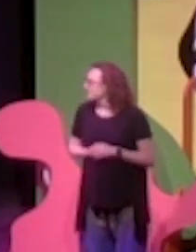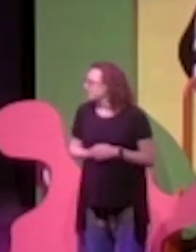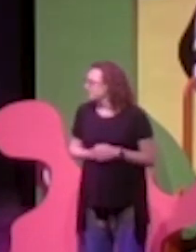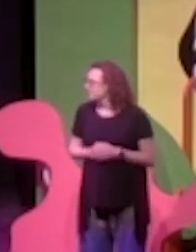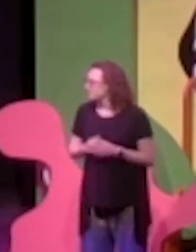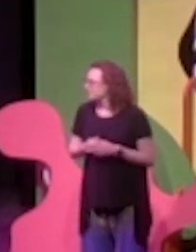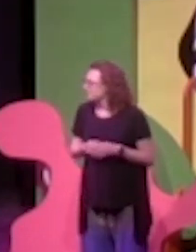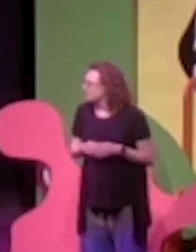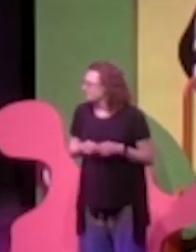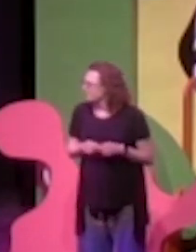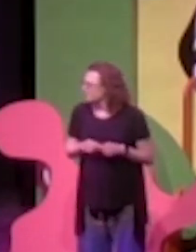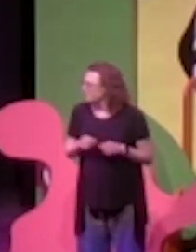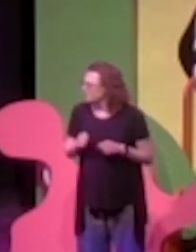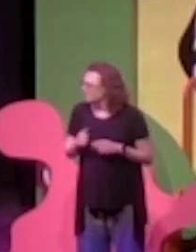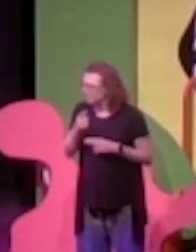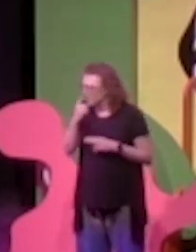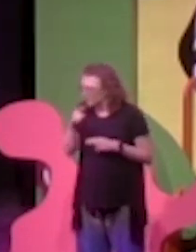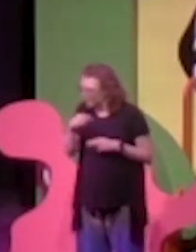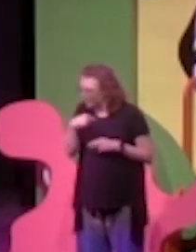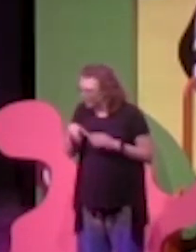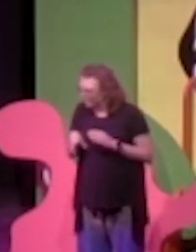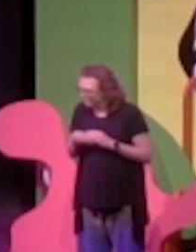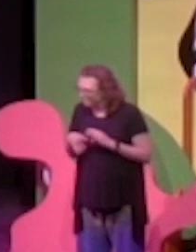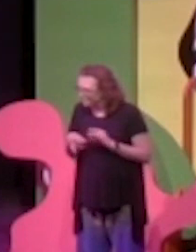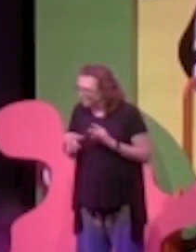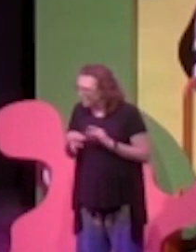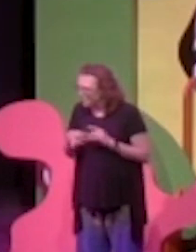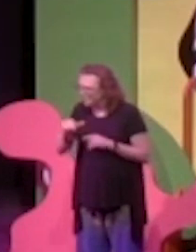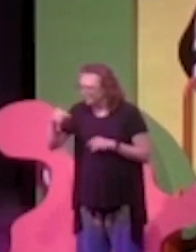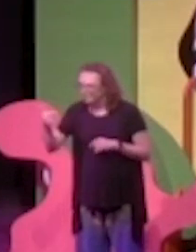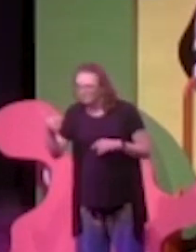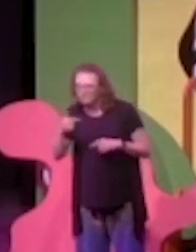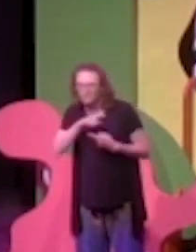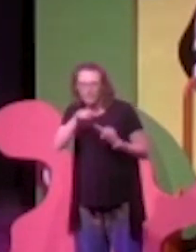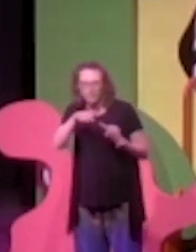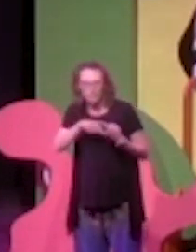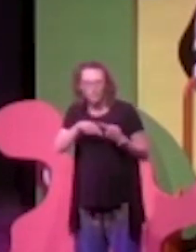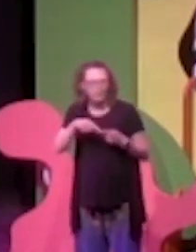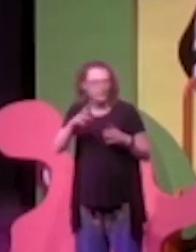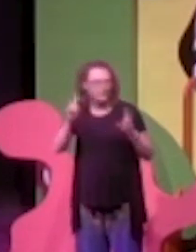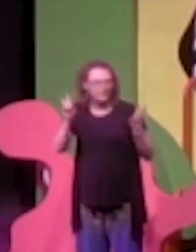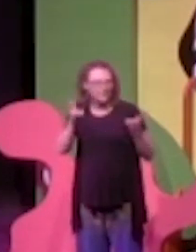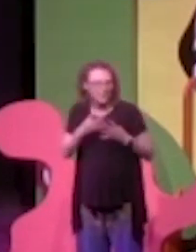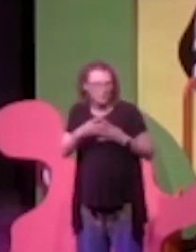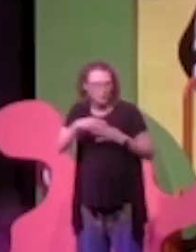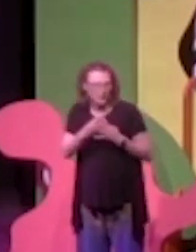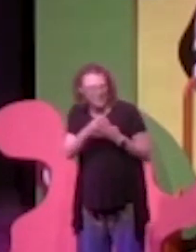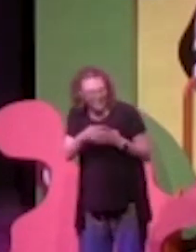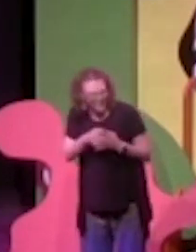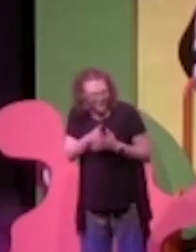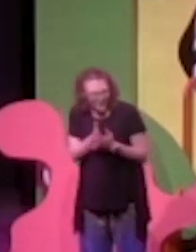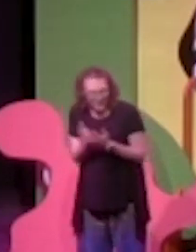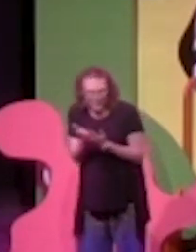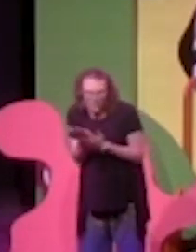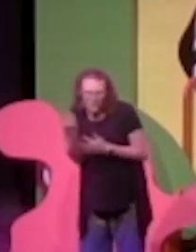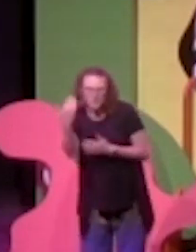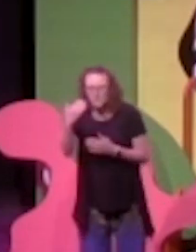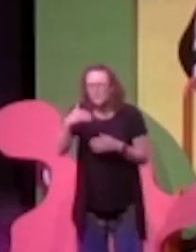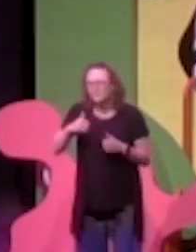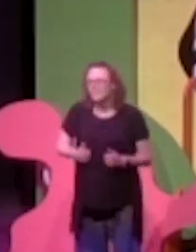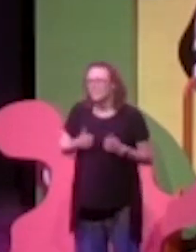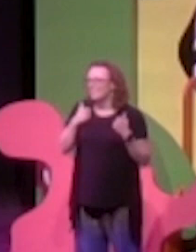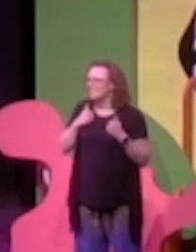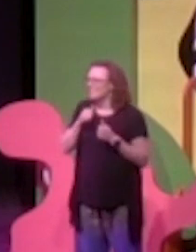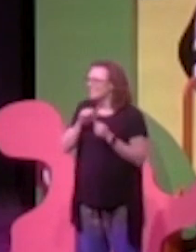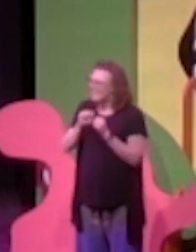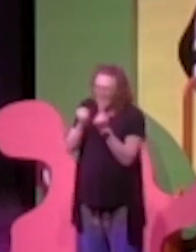I would just build on the weaving metaphor. We didn't talk as much as we imagined we would talk when we were